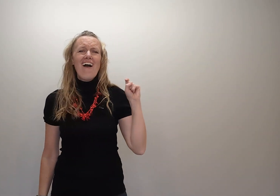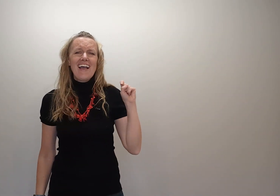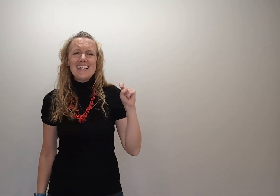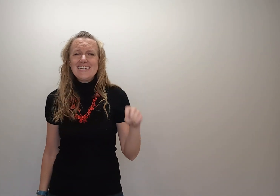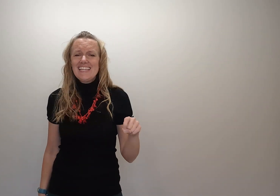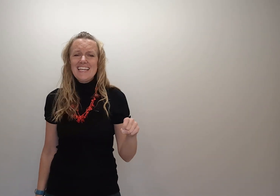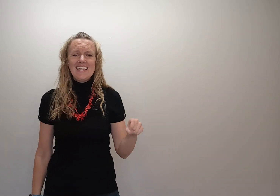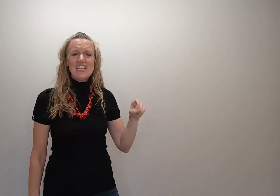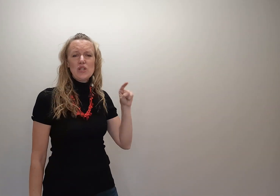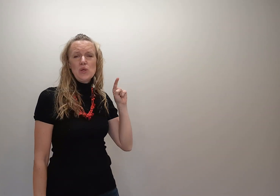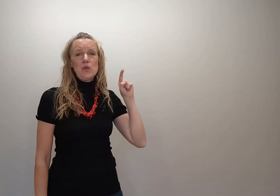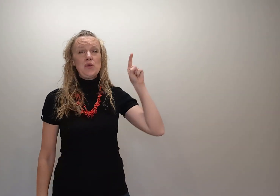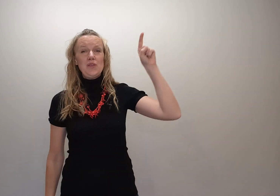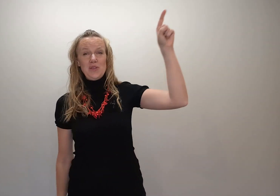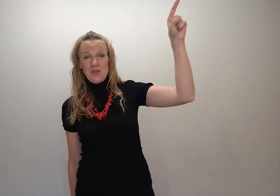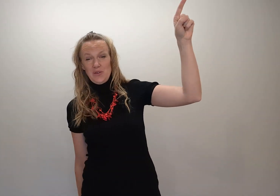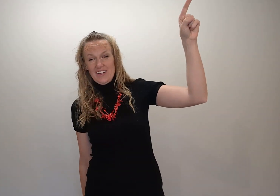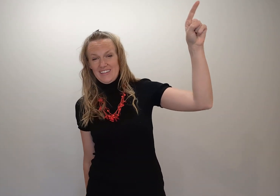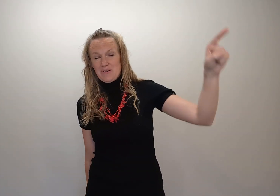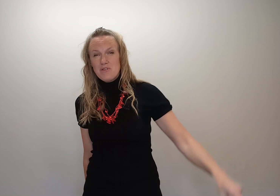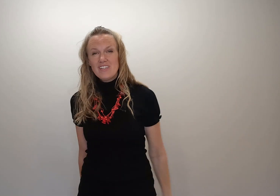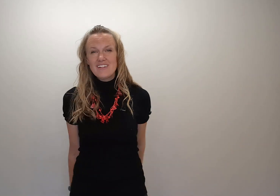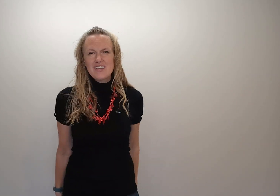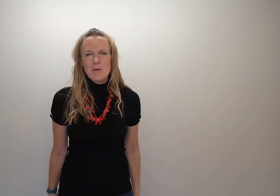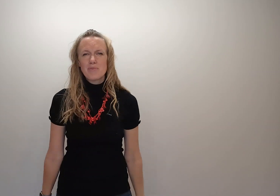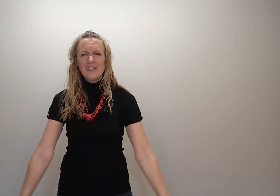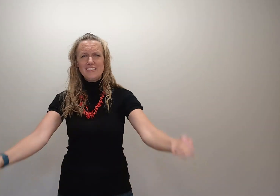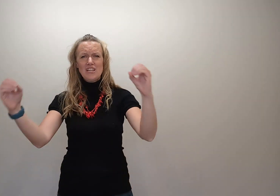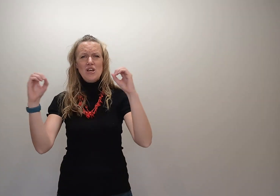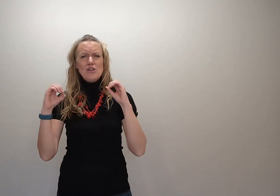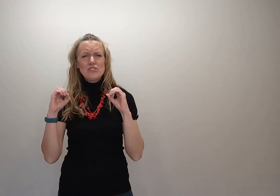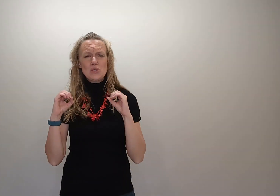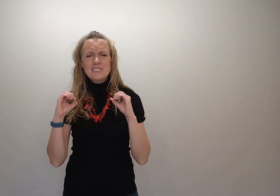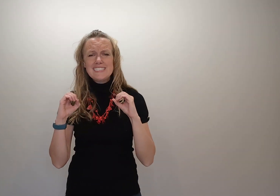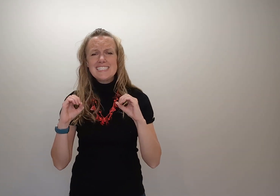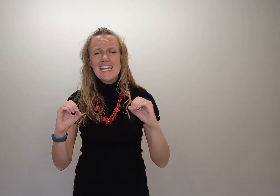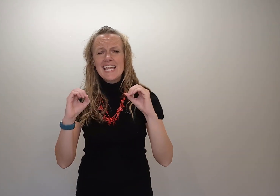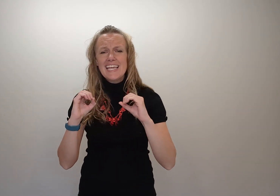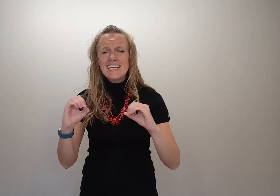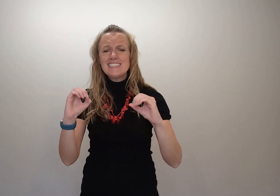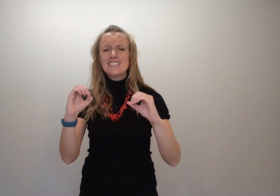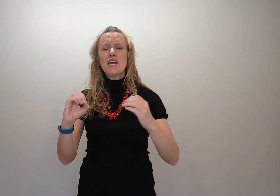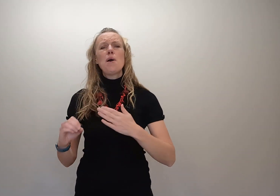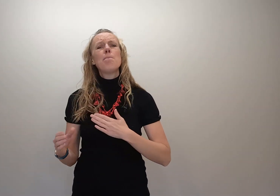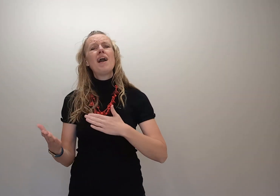I need you. And then moving on to that bridge. So teach